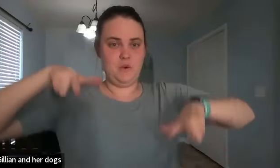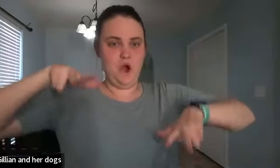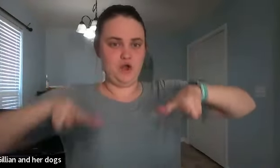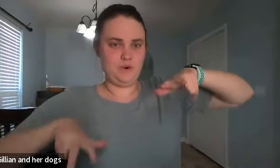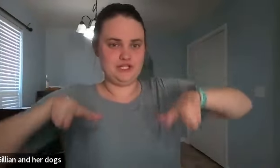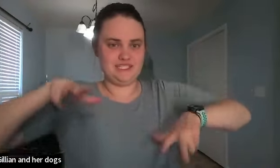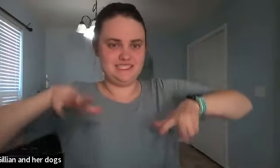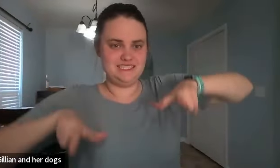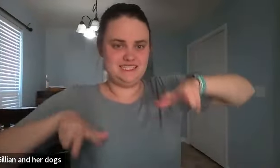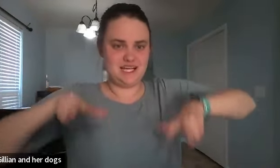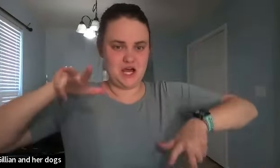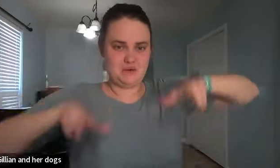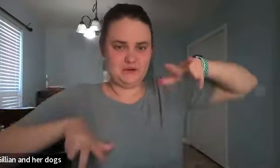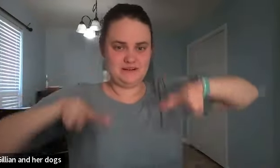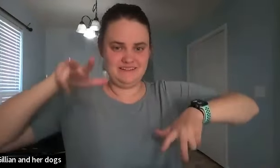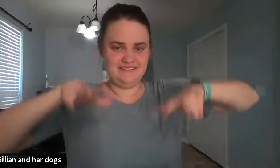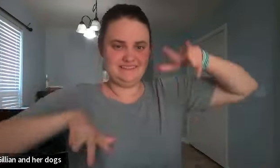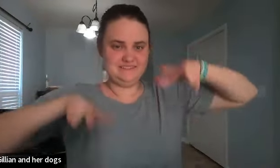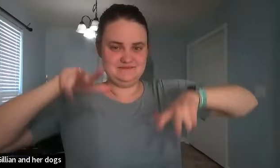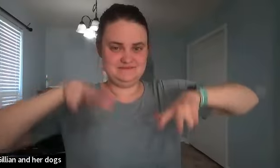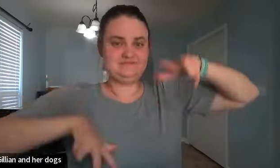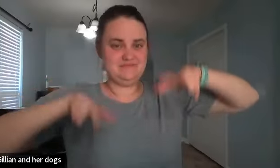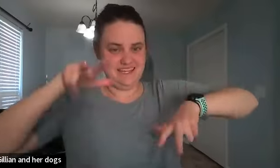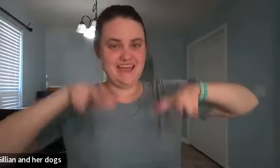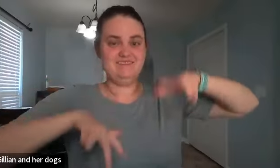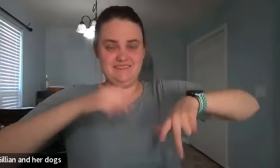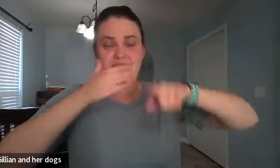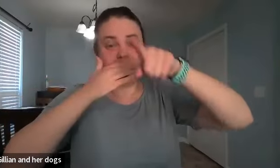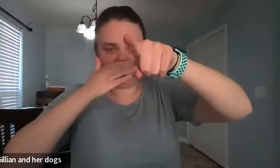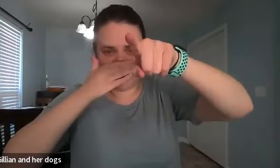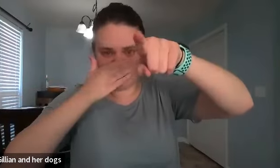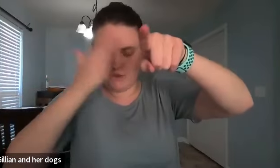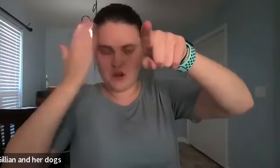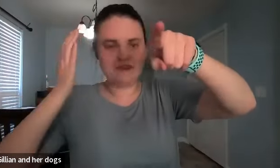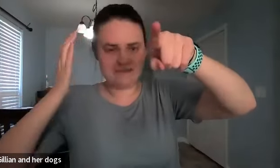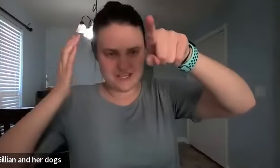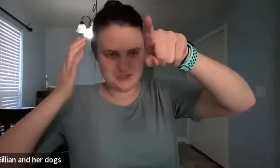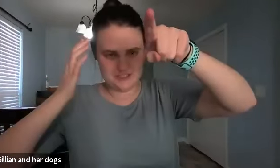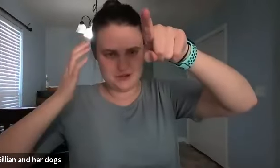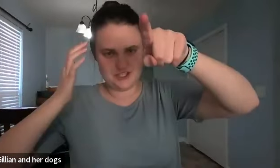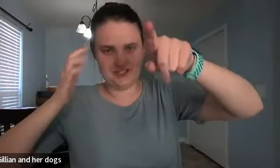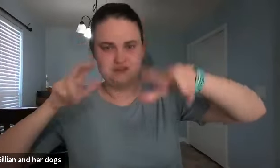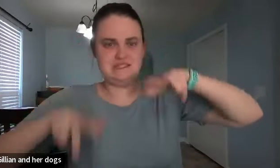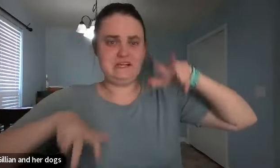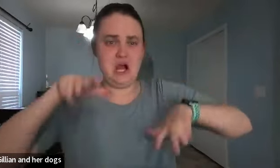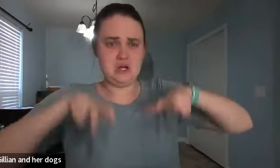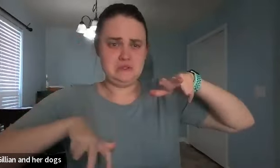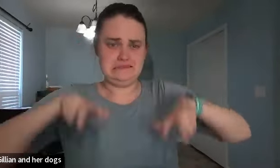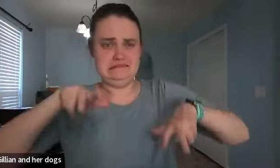go awkward, awkward. Yeah. And with that perfect facial expression, Joseph, awkward.